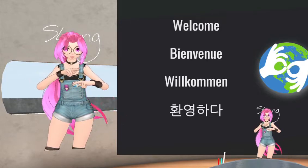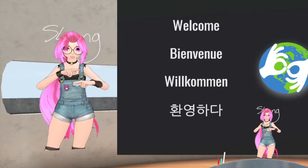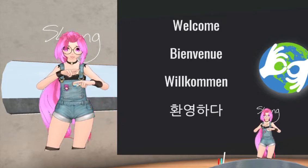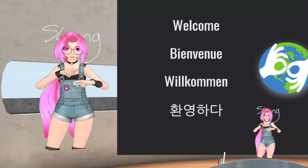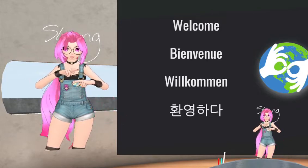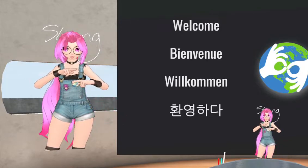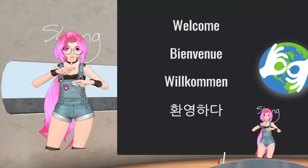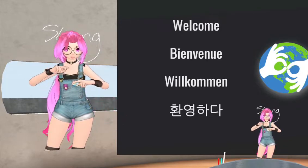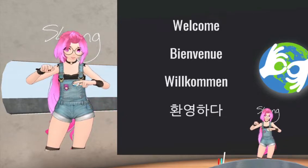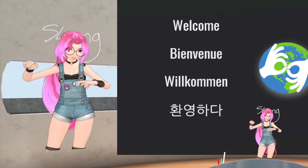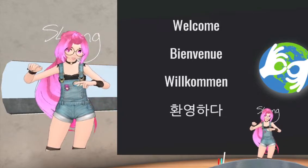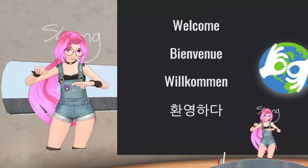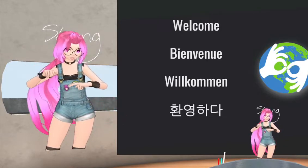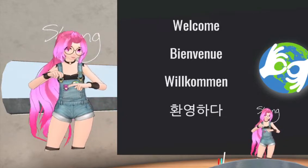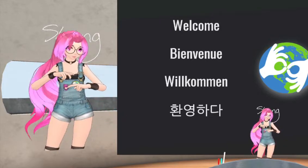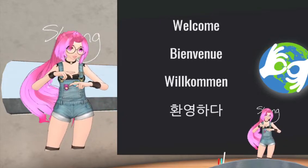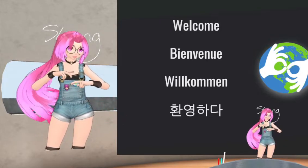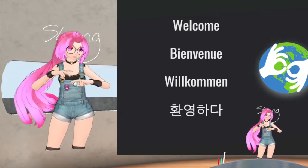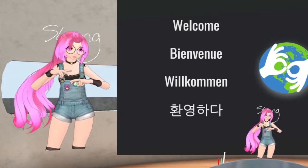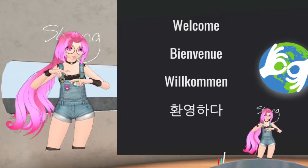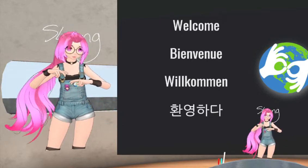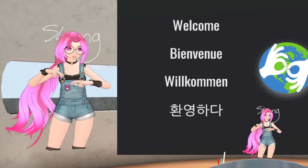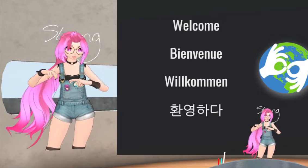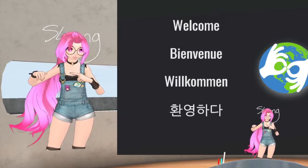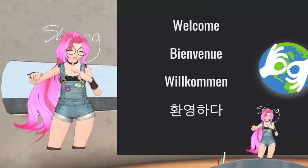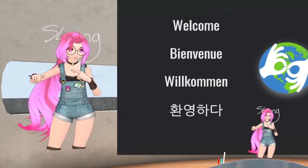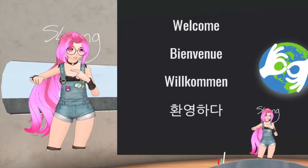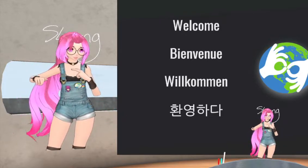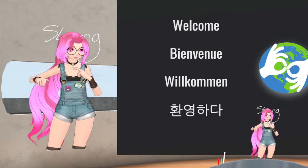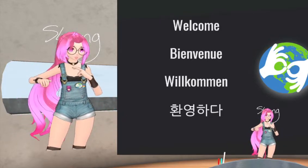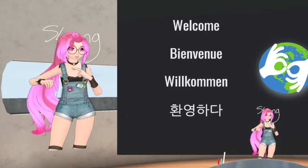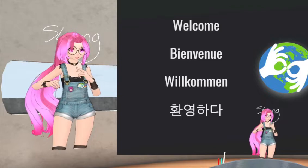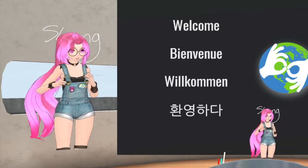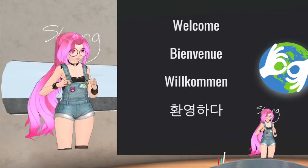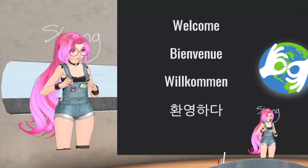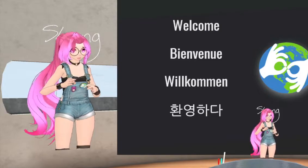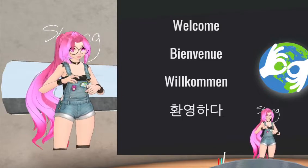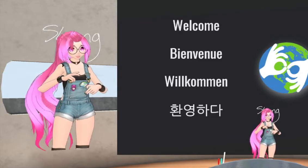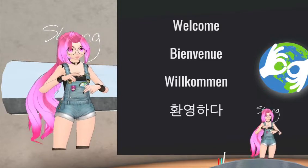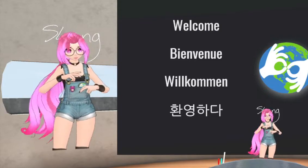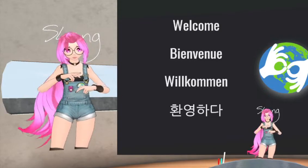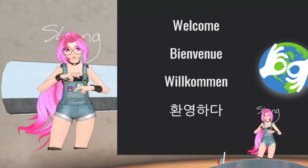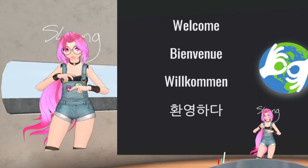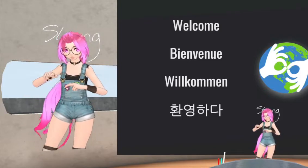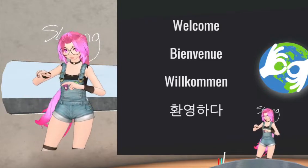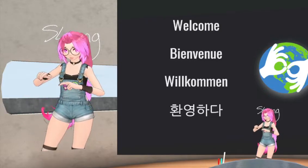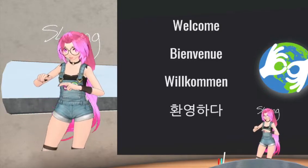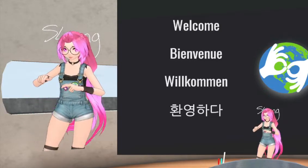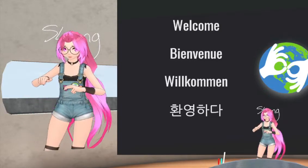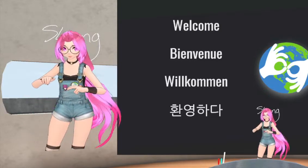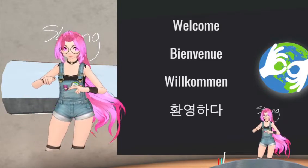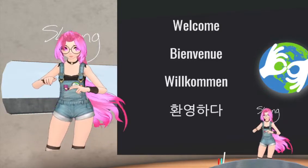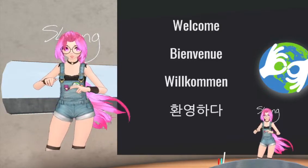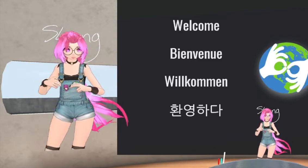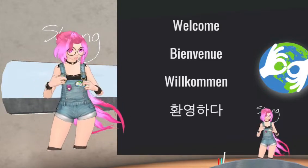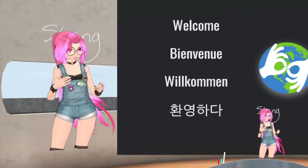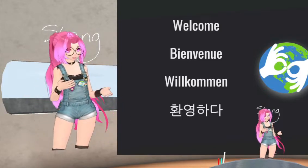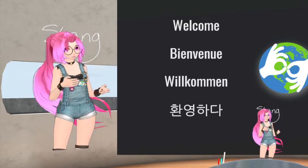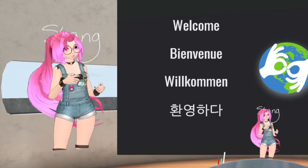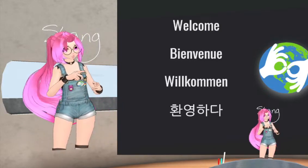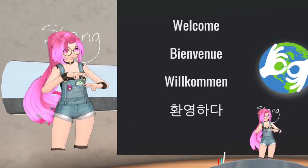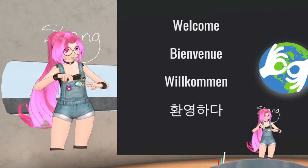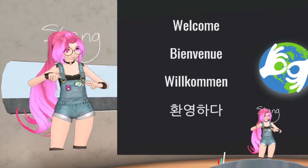No dumb questions? Yeah, is that a question or are you just like dancing it out? Okay. No. So kind of back to the